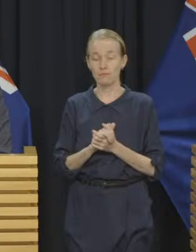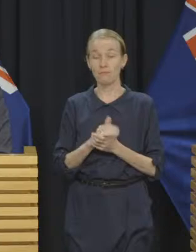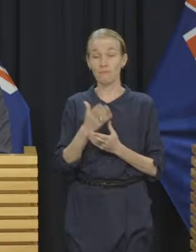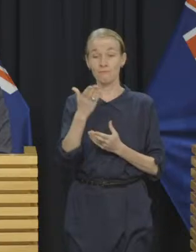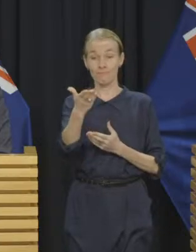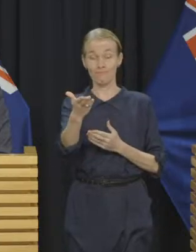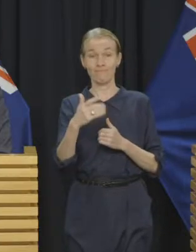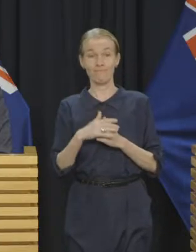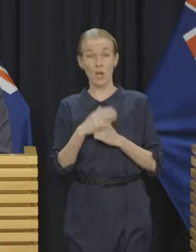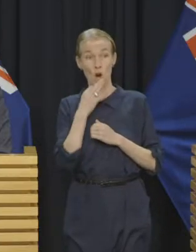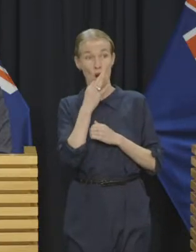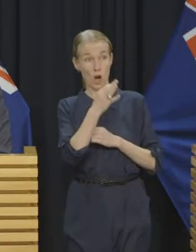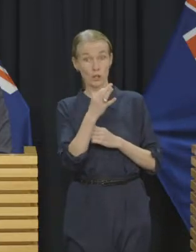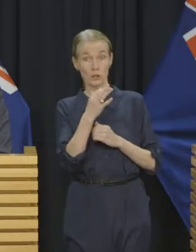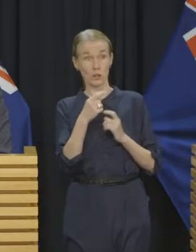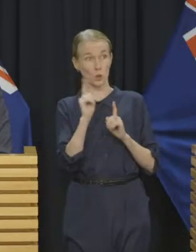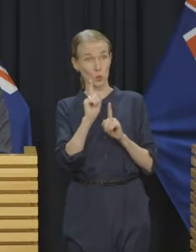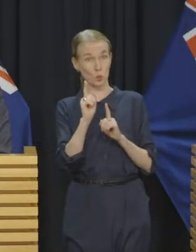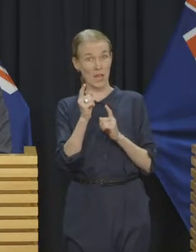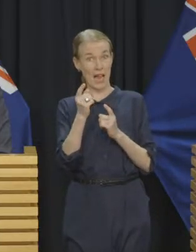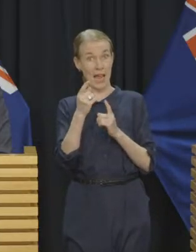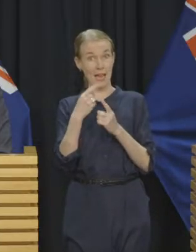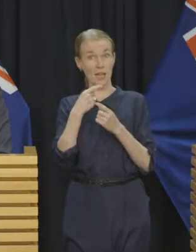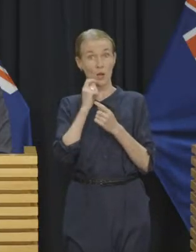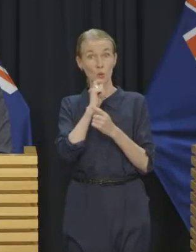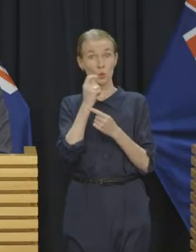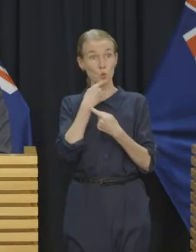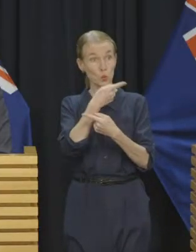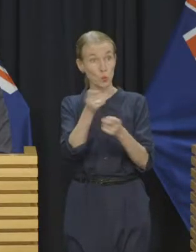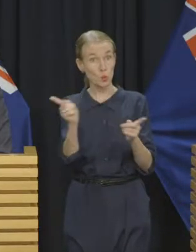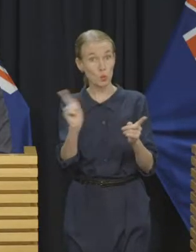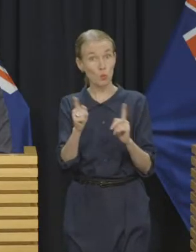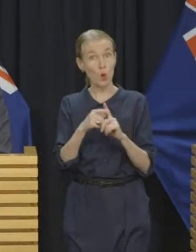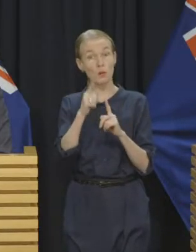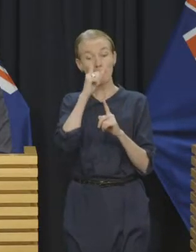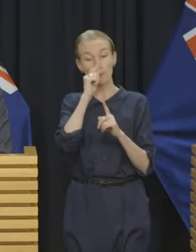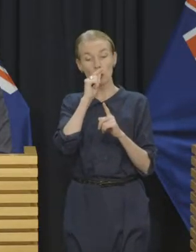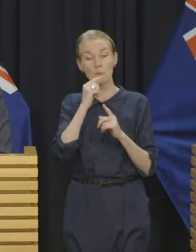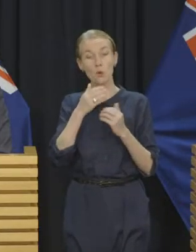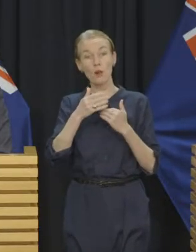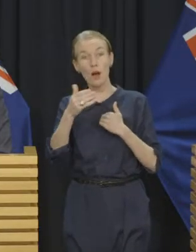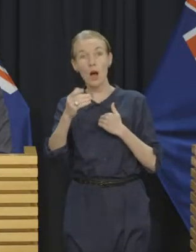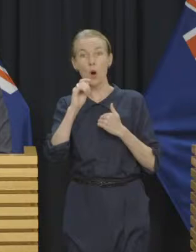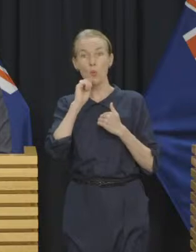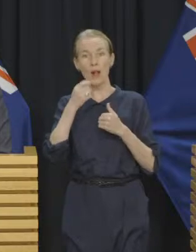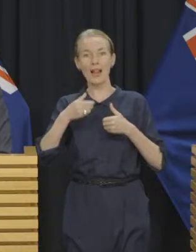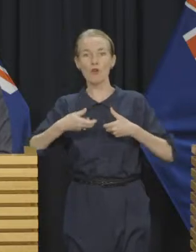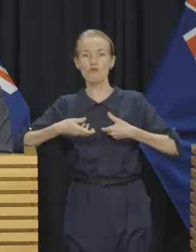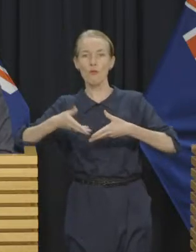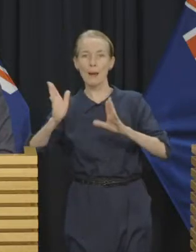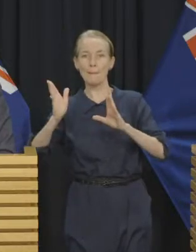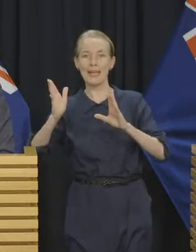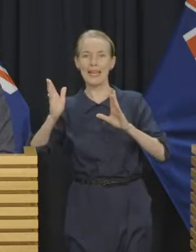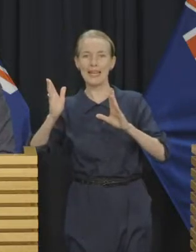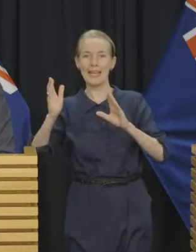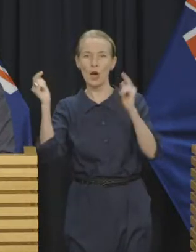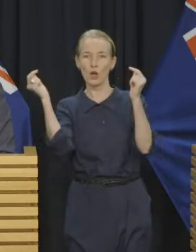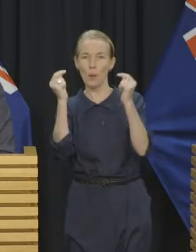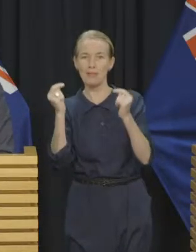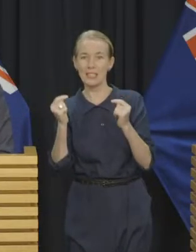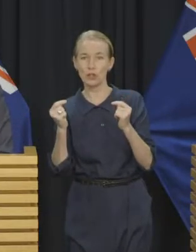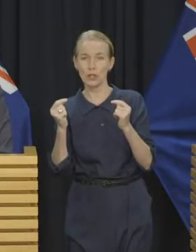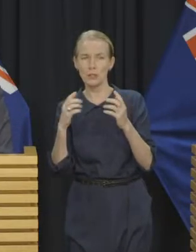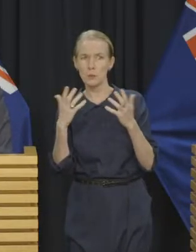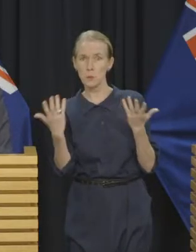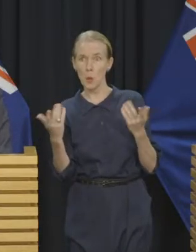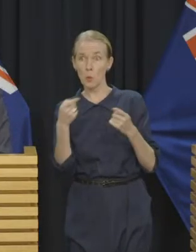Zealand. Would those teams have to pay for their own quarantine, self-isolation, and what are the government's thoughts so far on it? So my